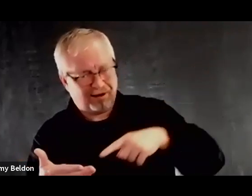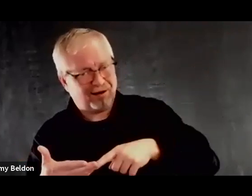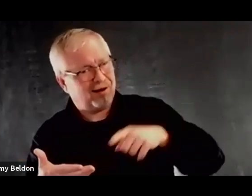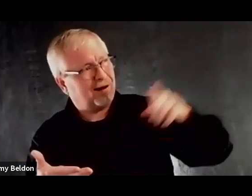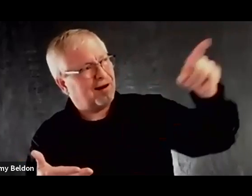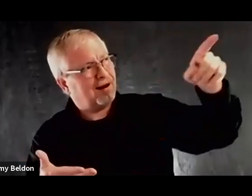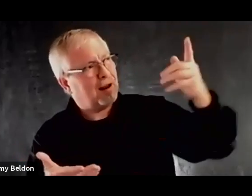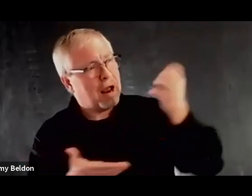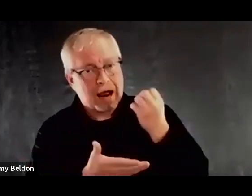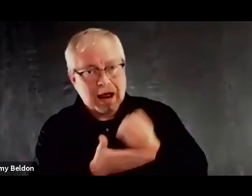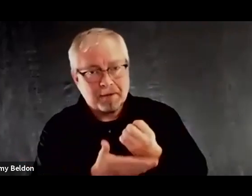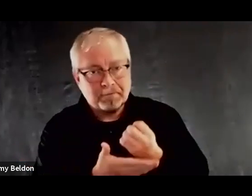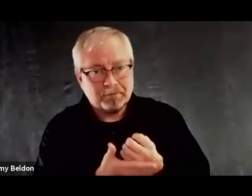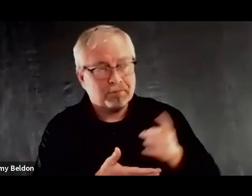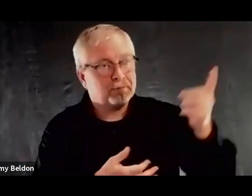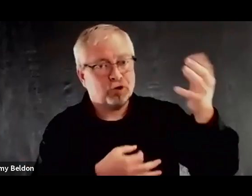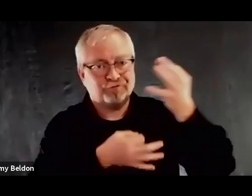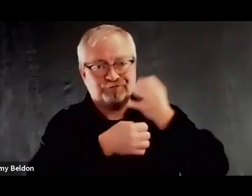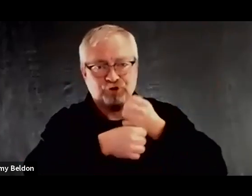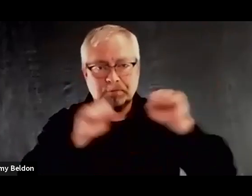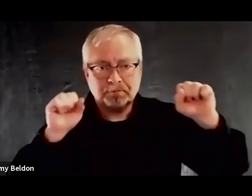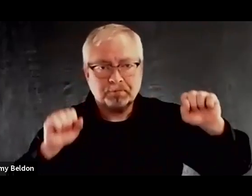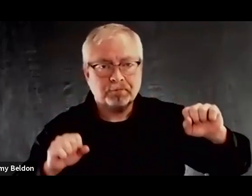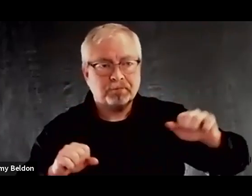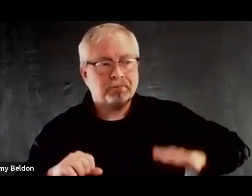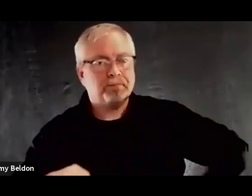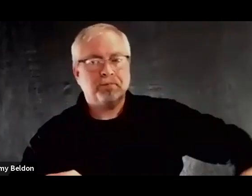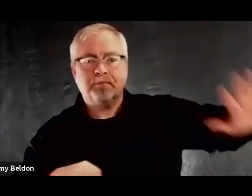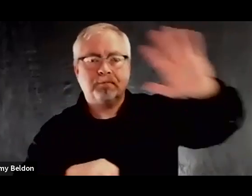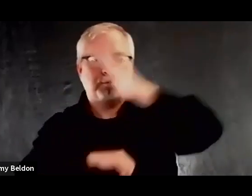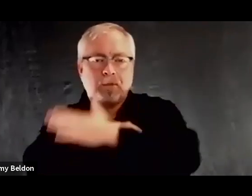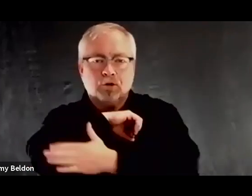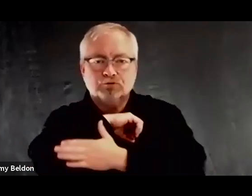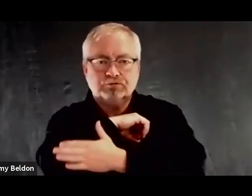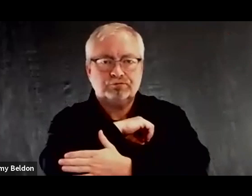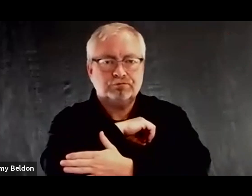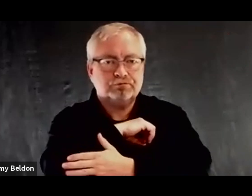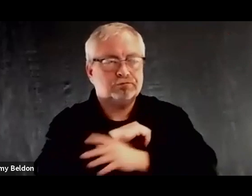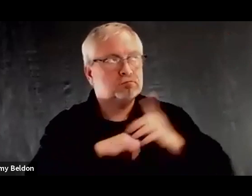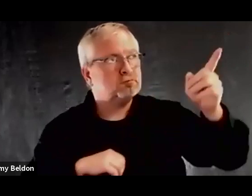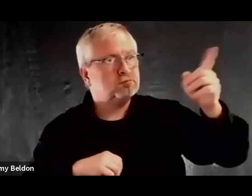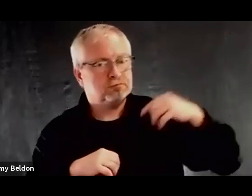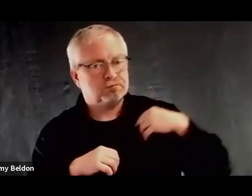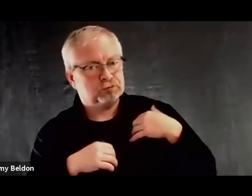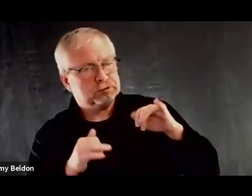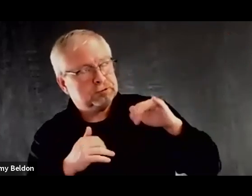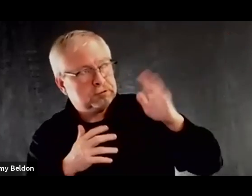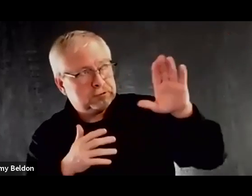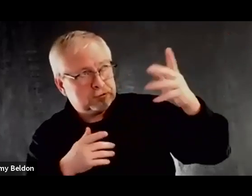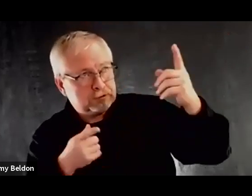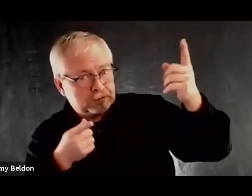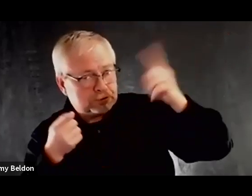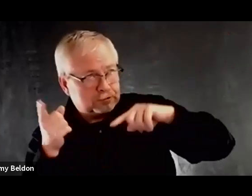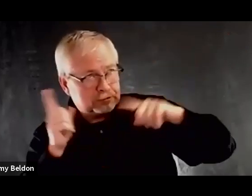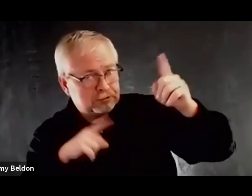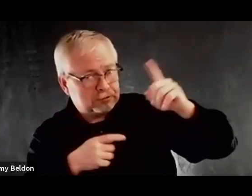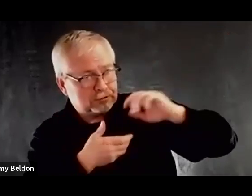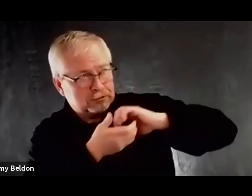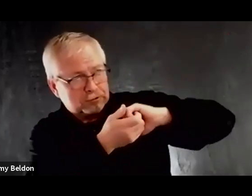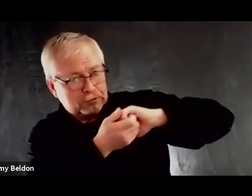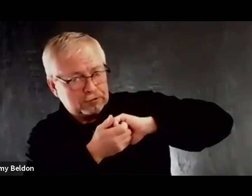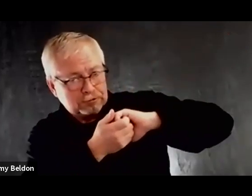important. So I think the more we can have cohesive action, the better. But fully